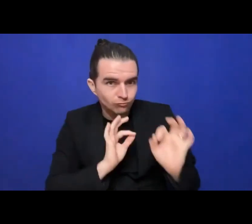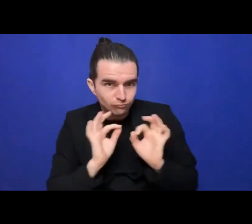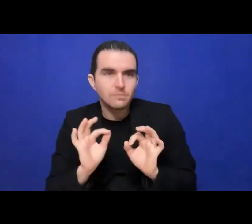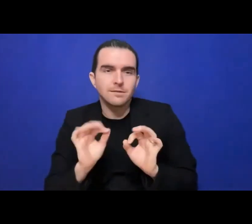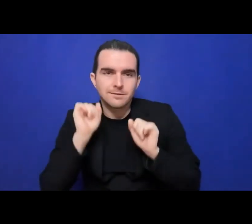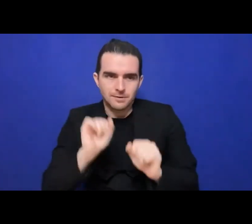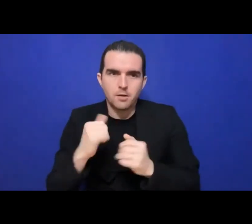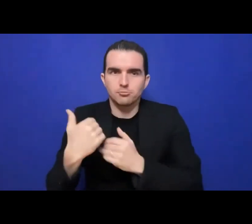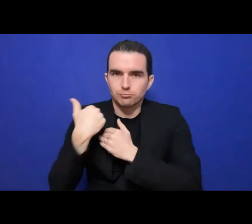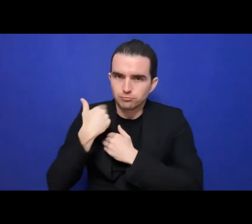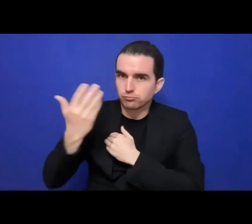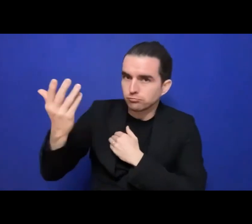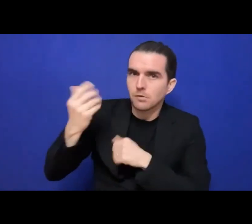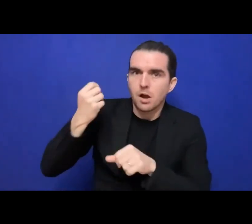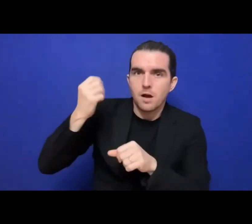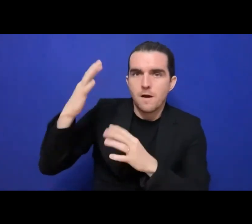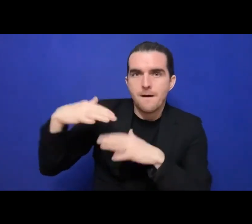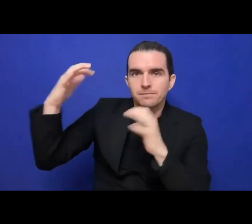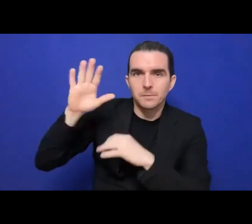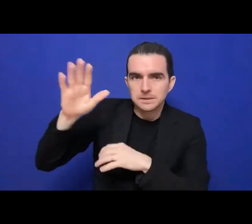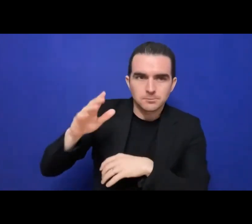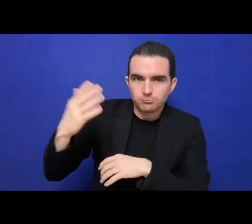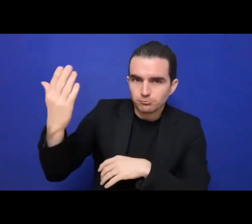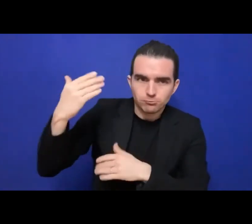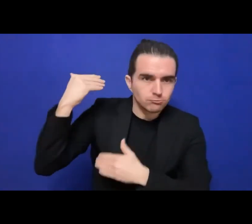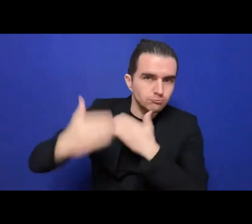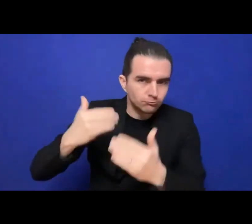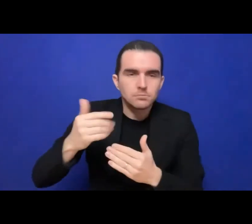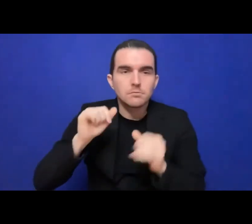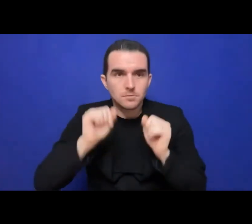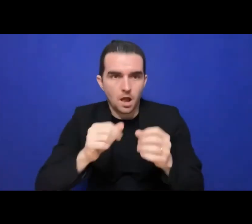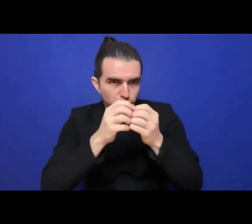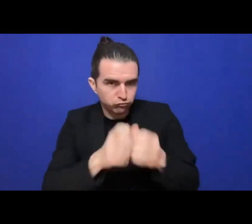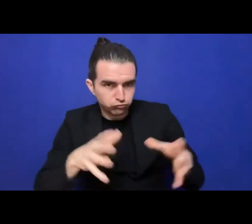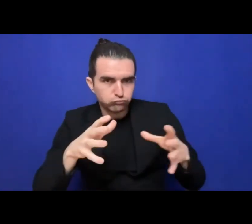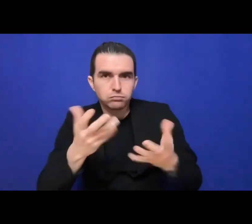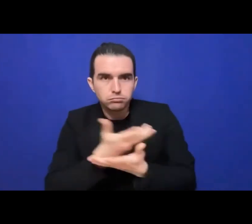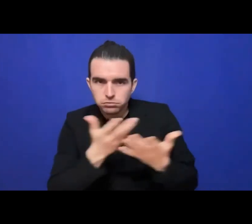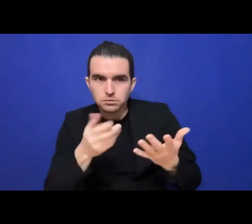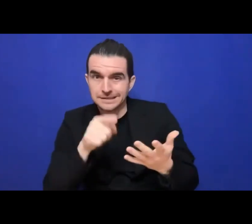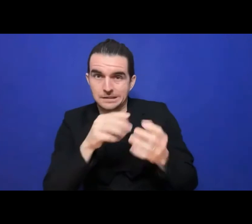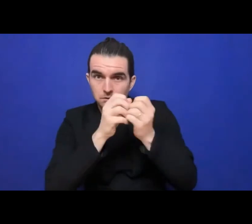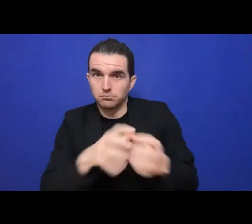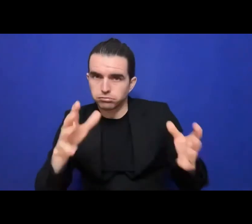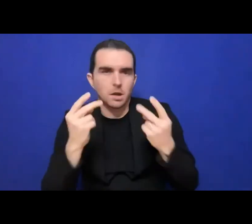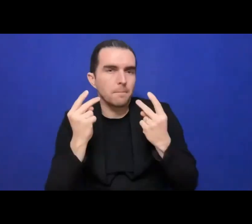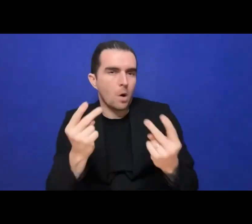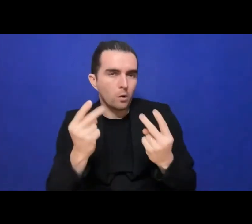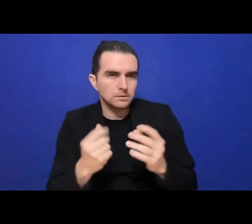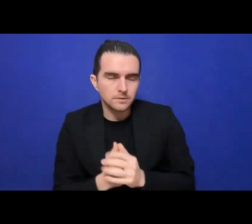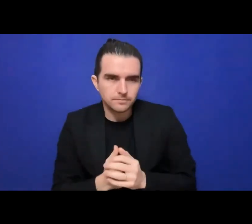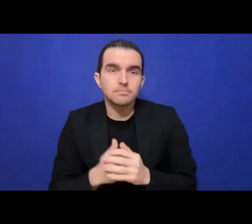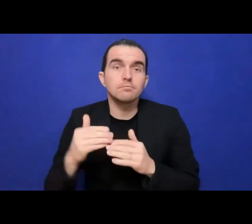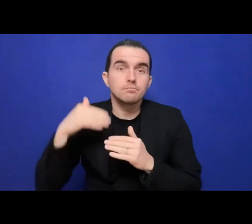enable the community to engage is to ensure that there's what we call meaningful community engagement and